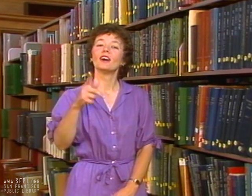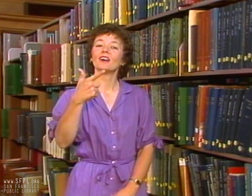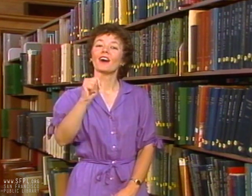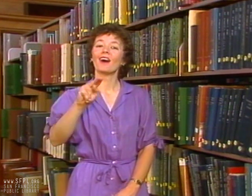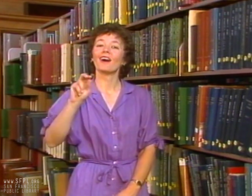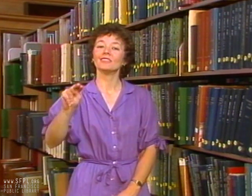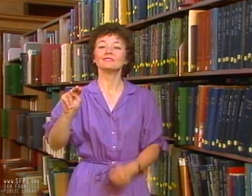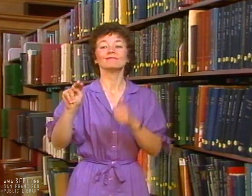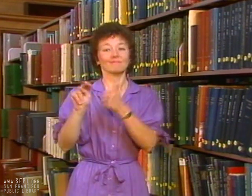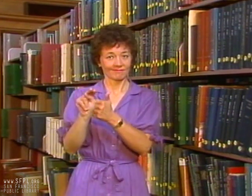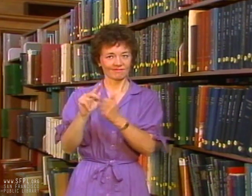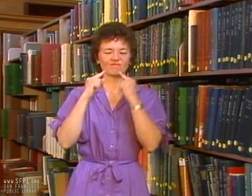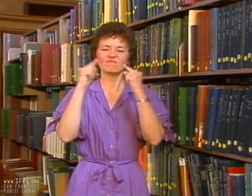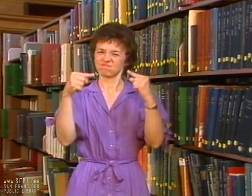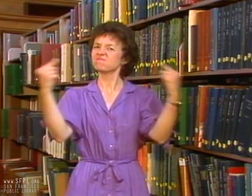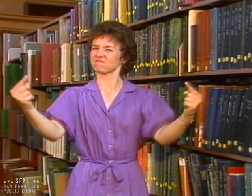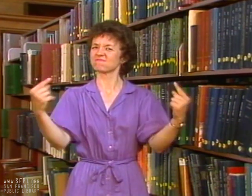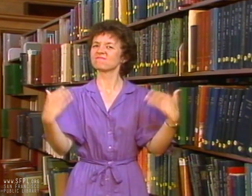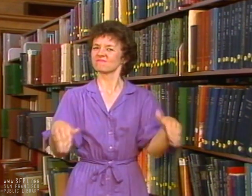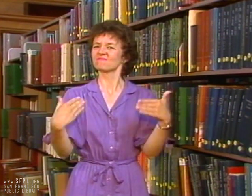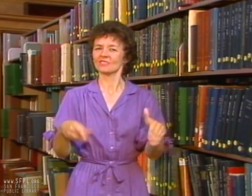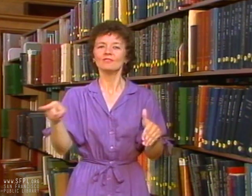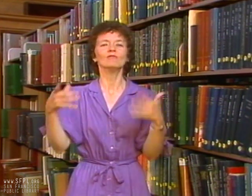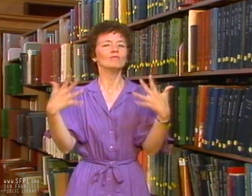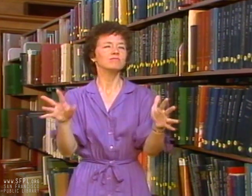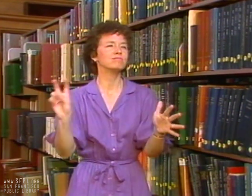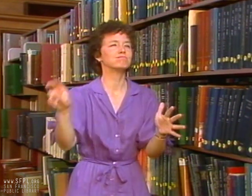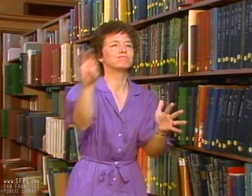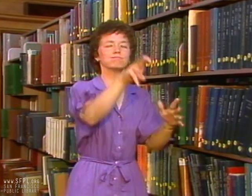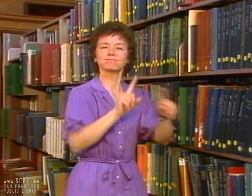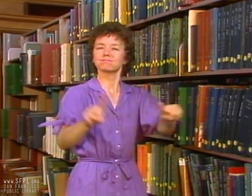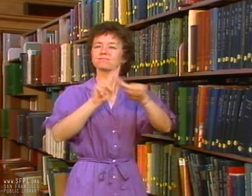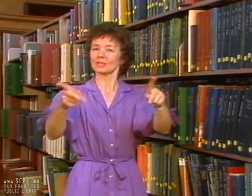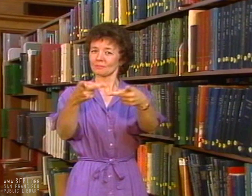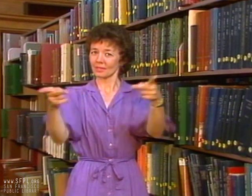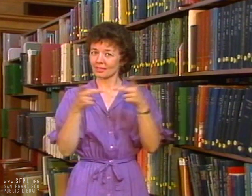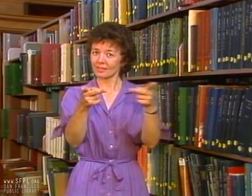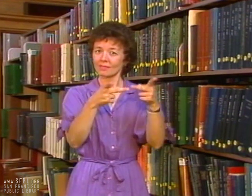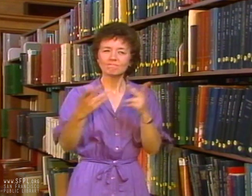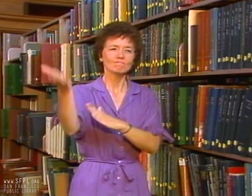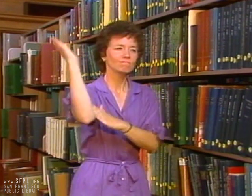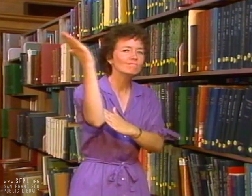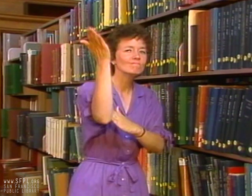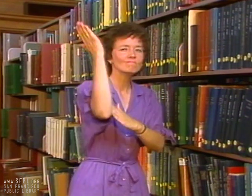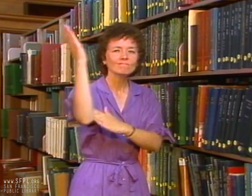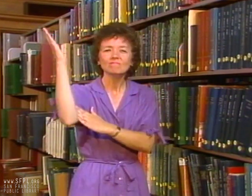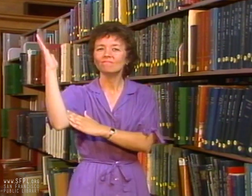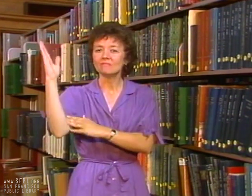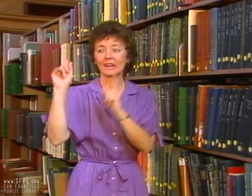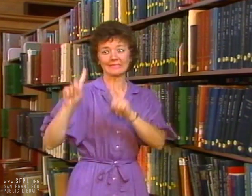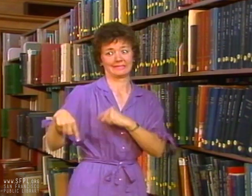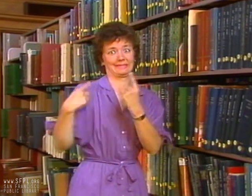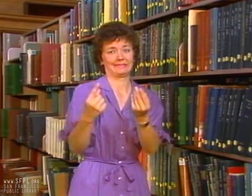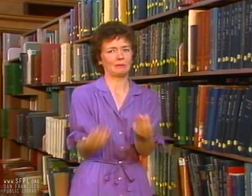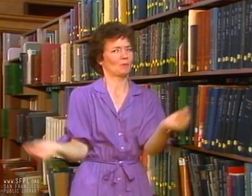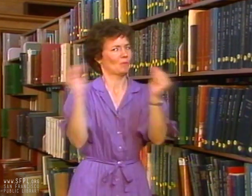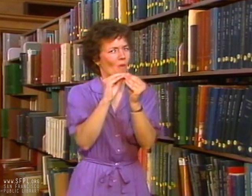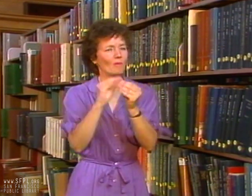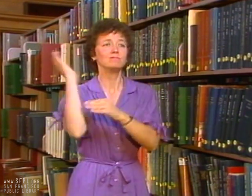Jack Gannon is well known and has lectured in many parts of the country. He is frequently asked to speak about the history of